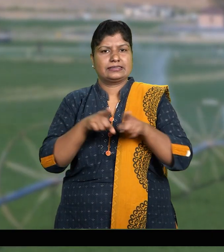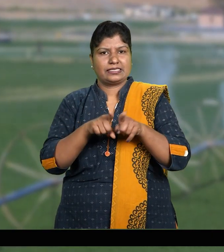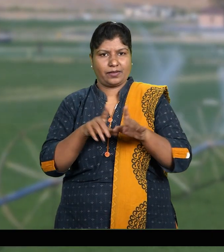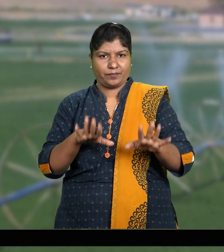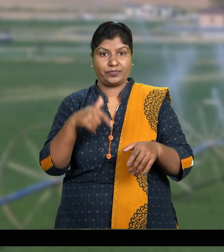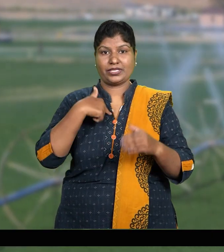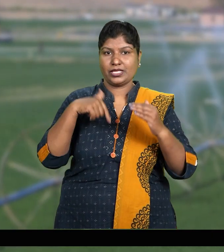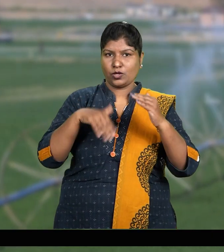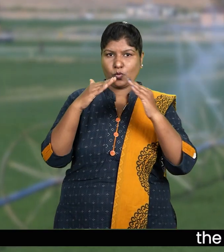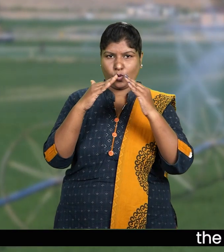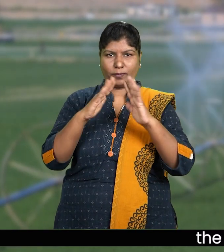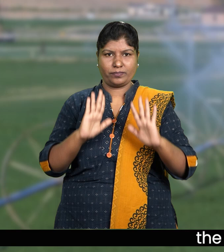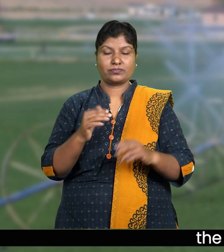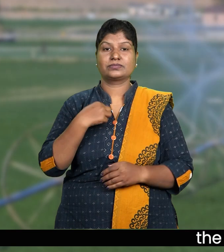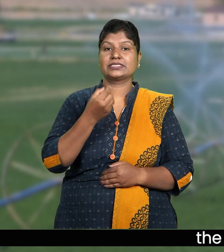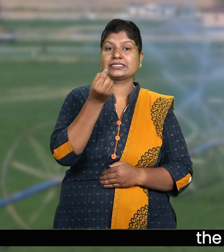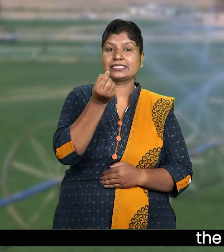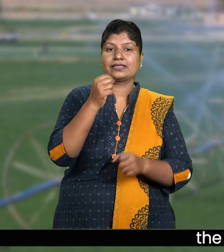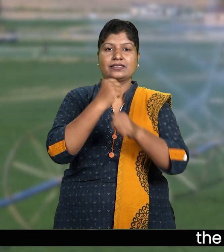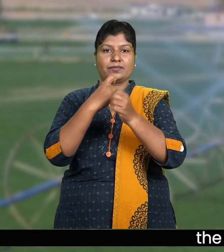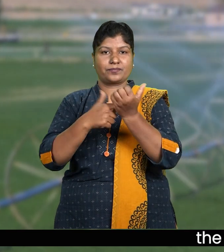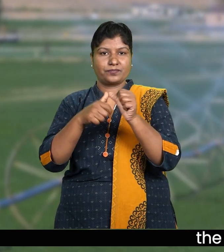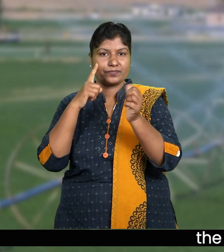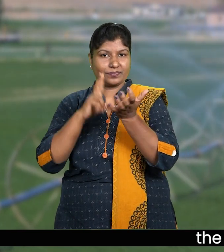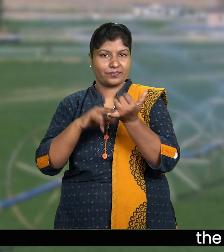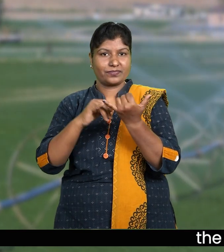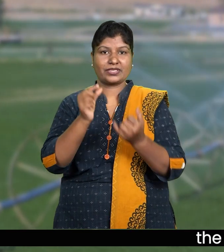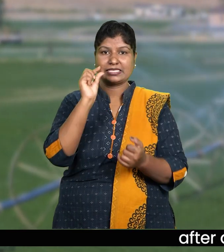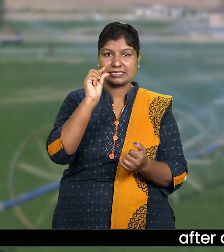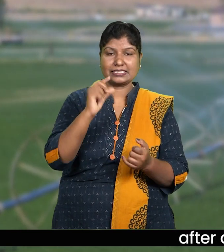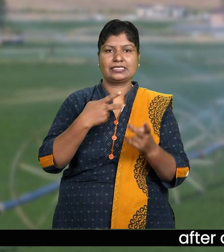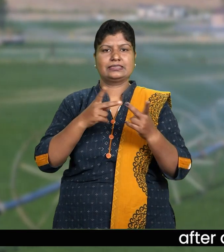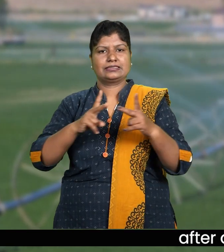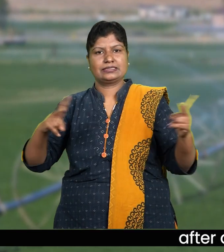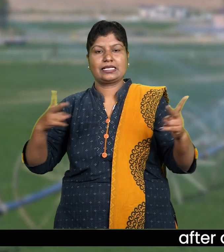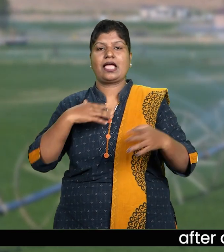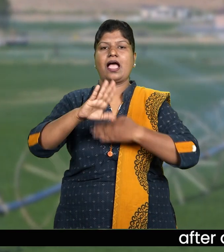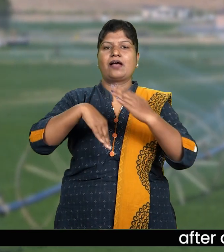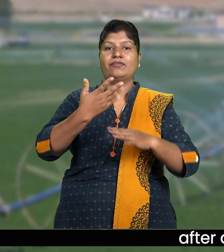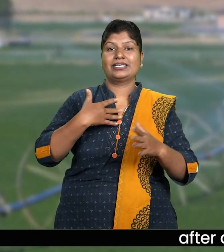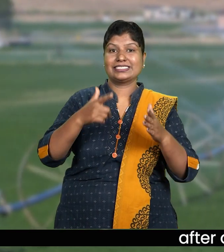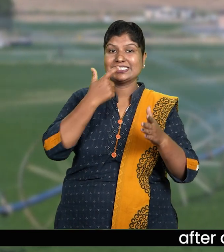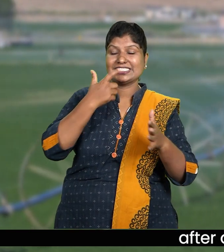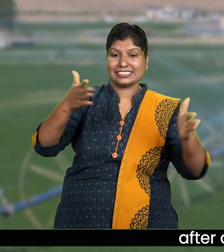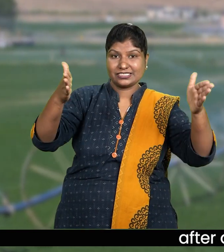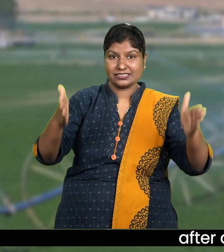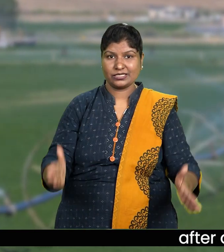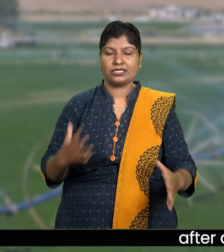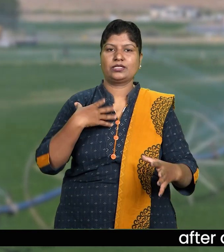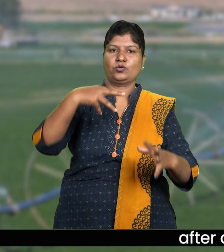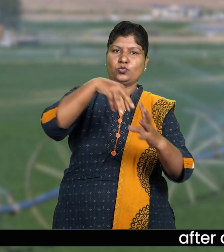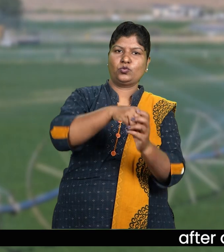Usually, in our houses, the grains are stored in a tin after drying them in hot